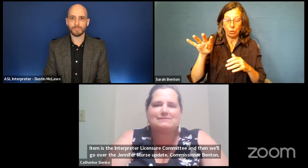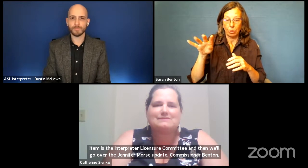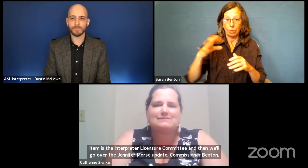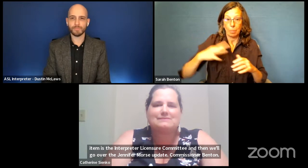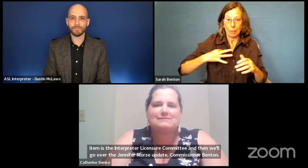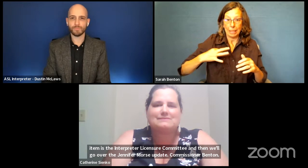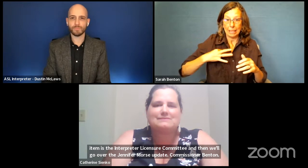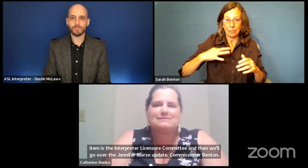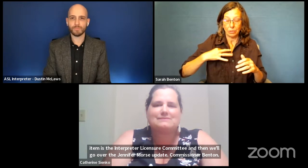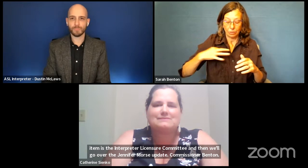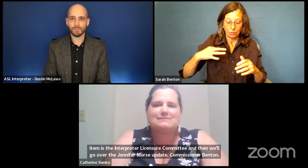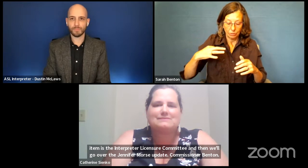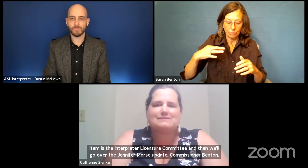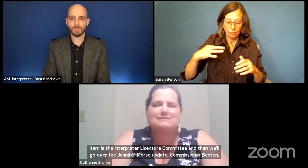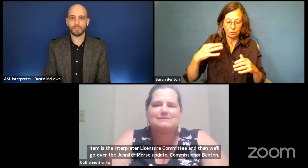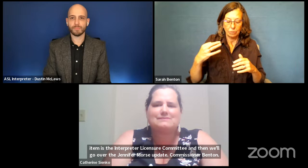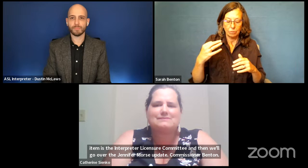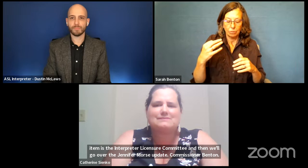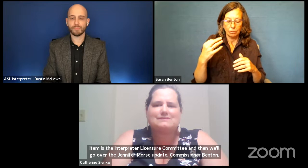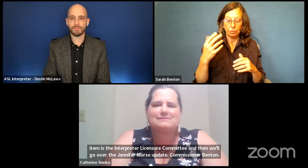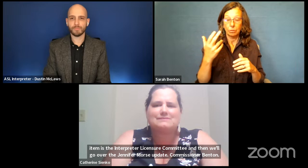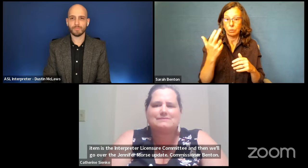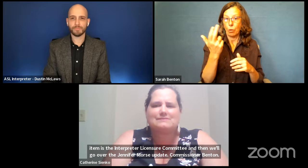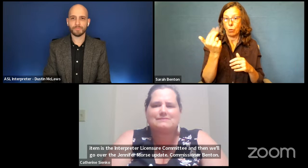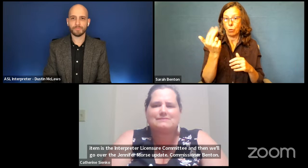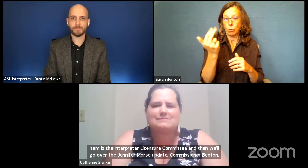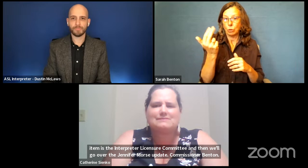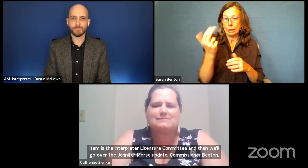reviewed 44 applications,